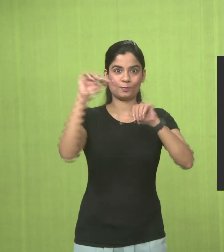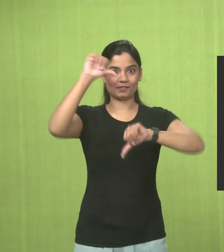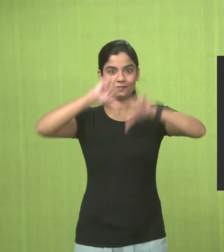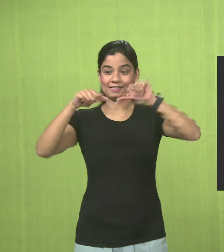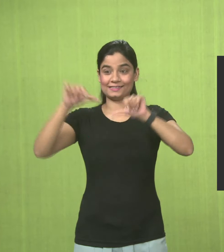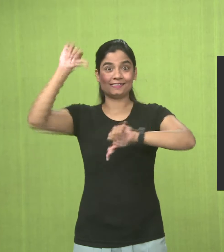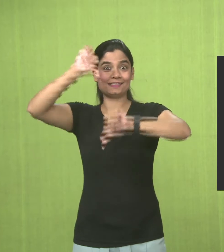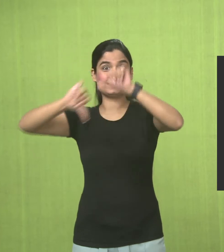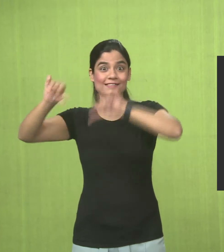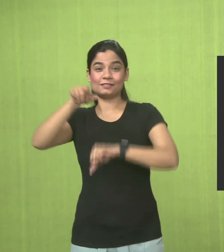Home science